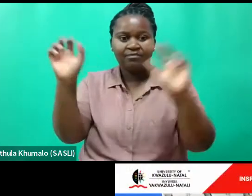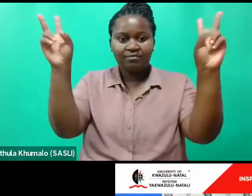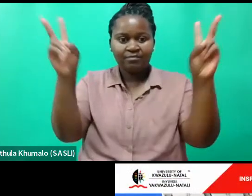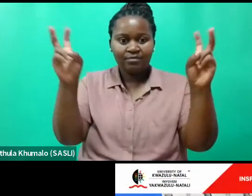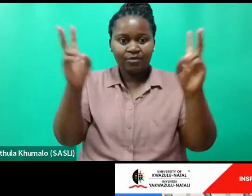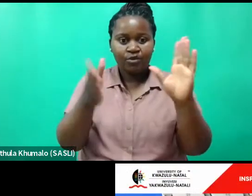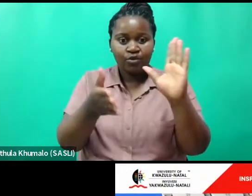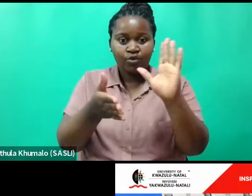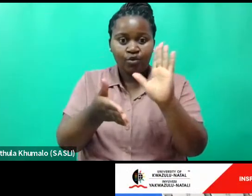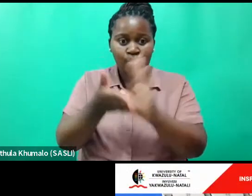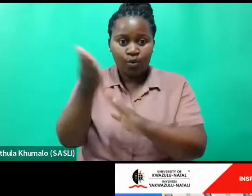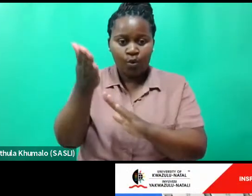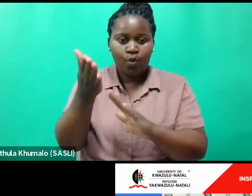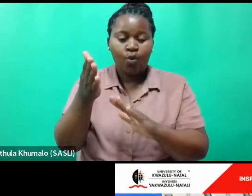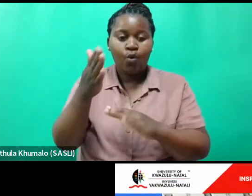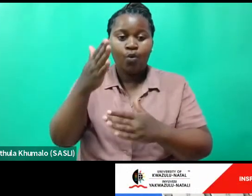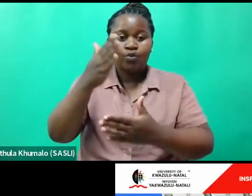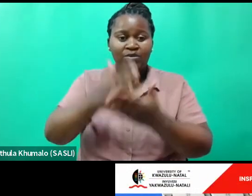That Understands You: